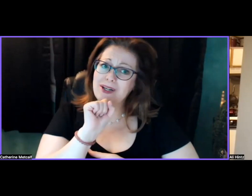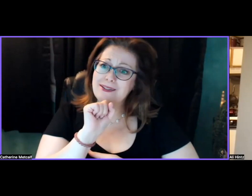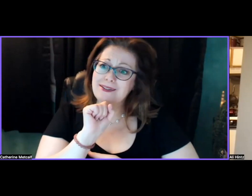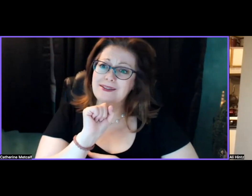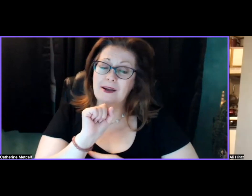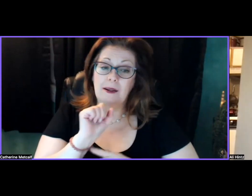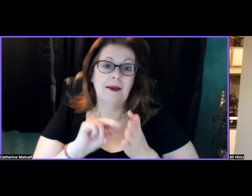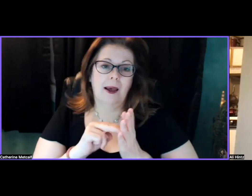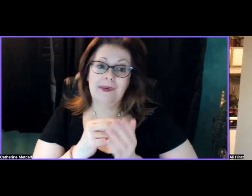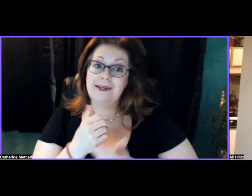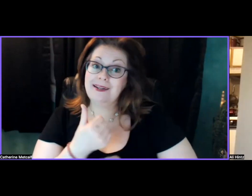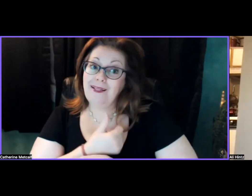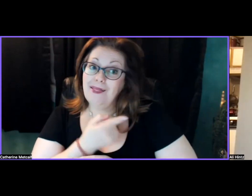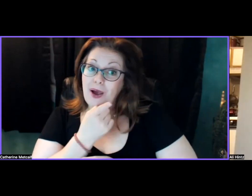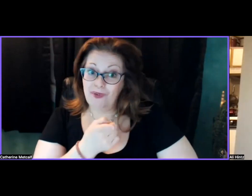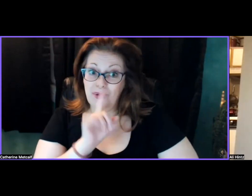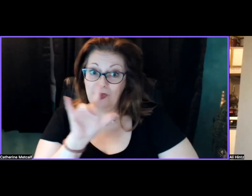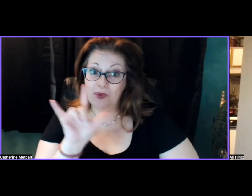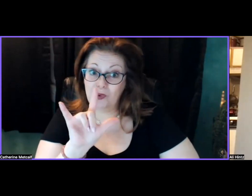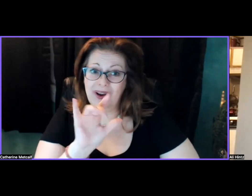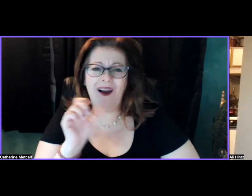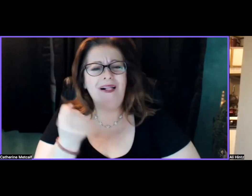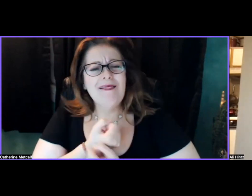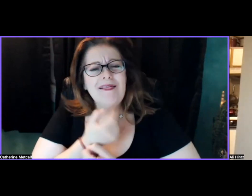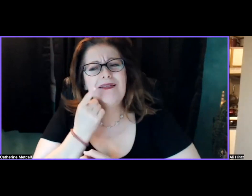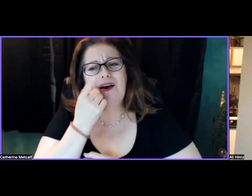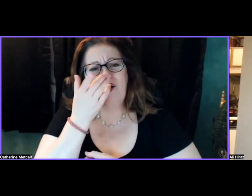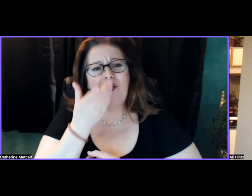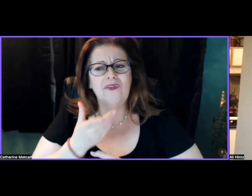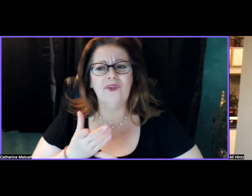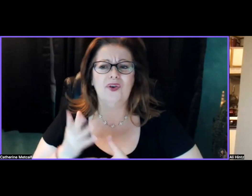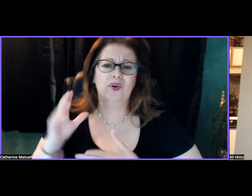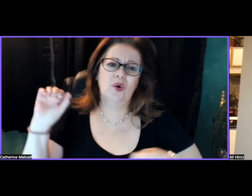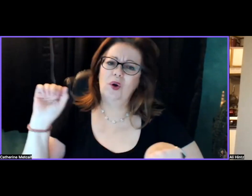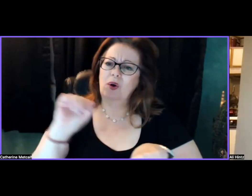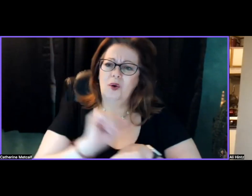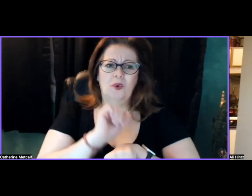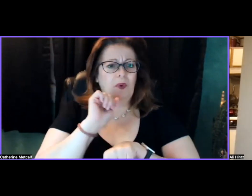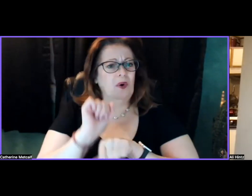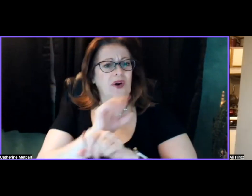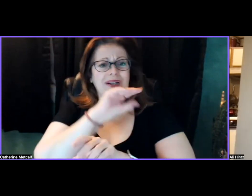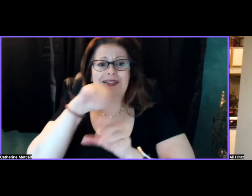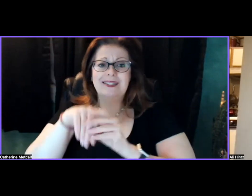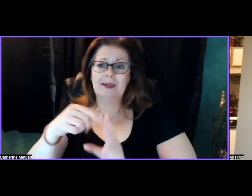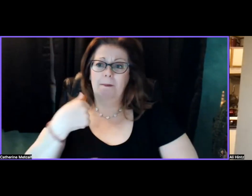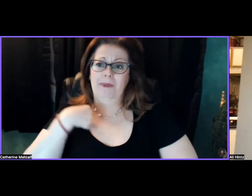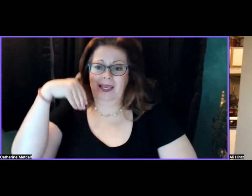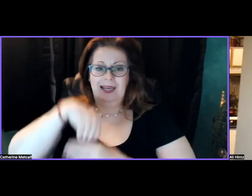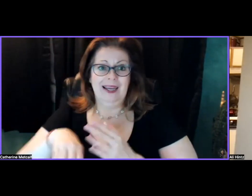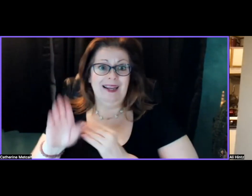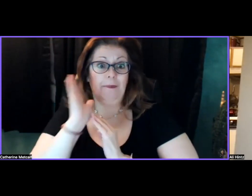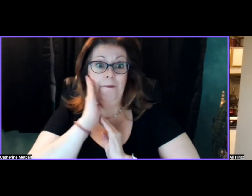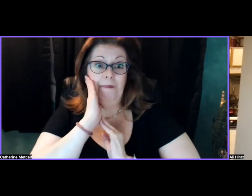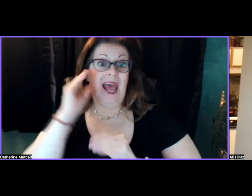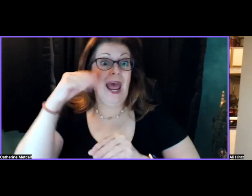you. I love you in words, in me, in bed, in pumpkin beds,